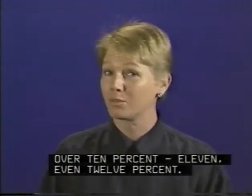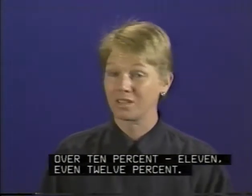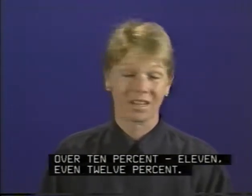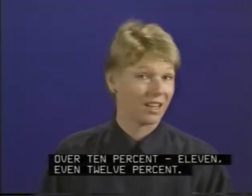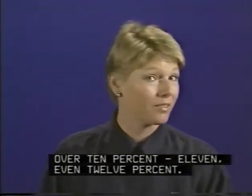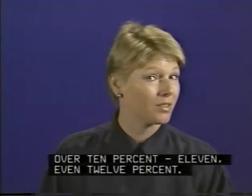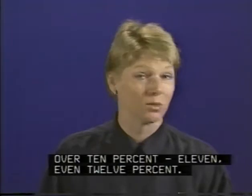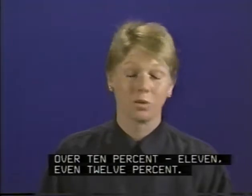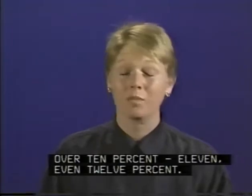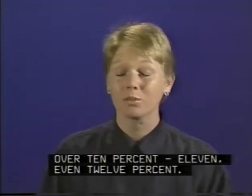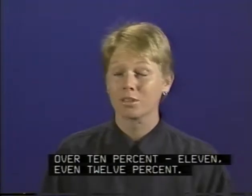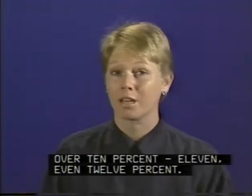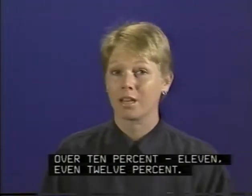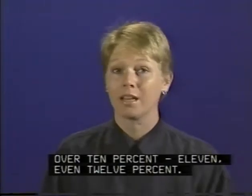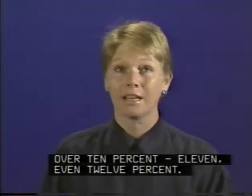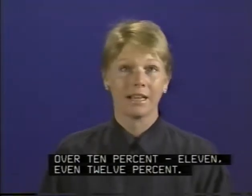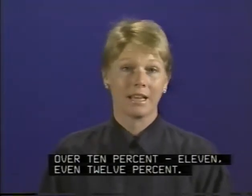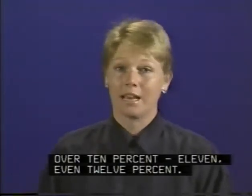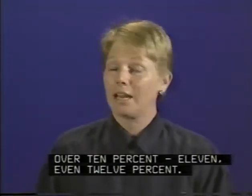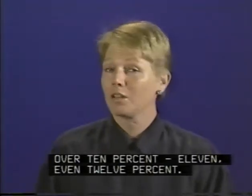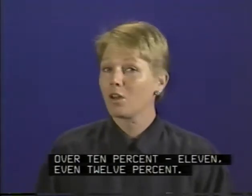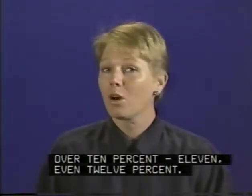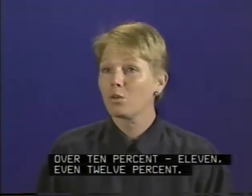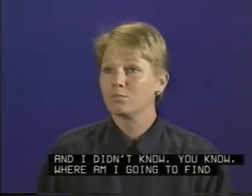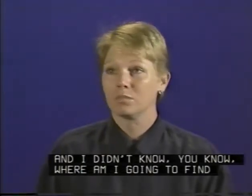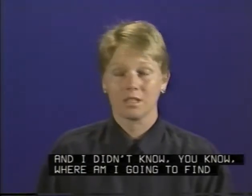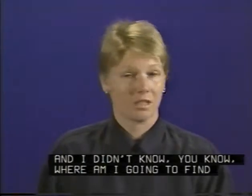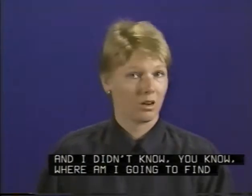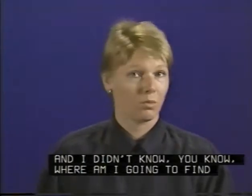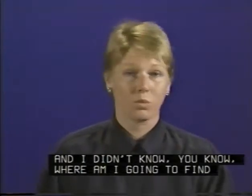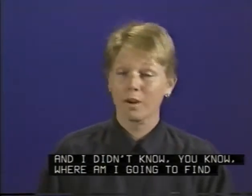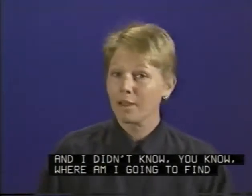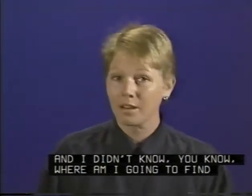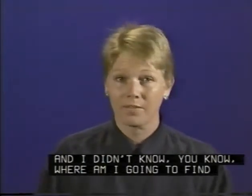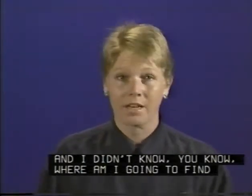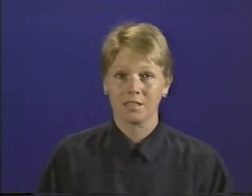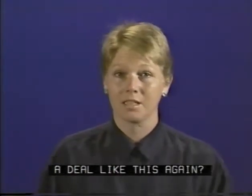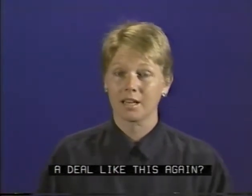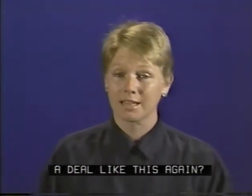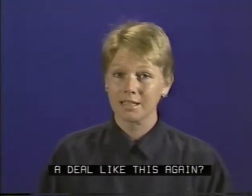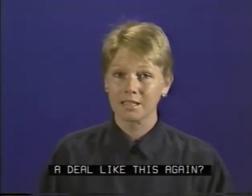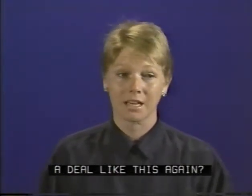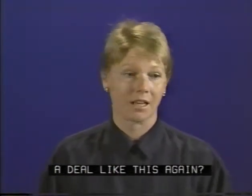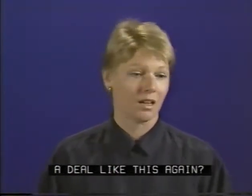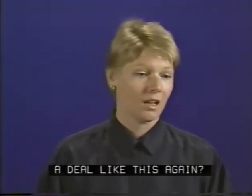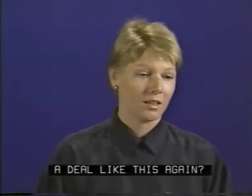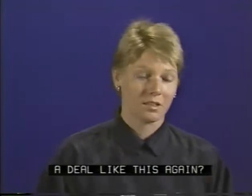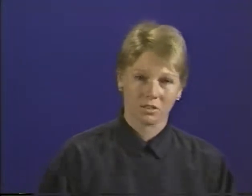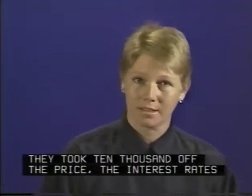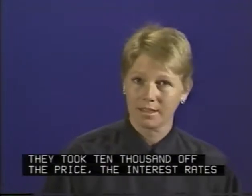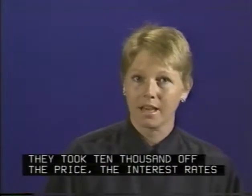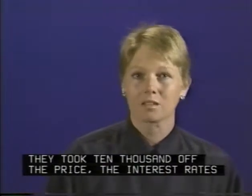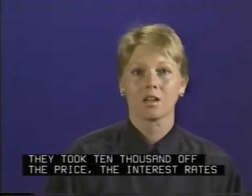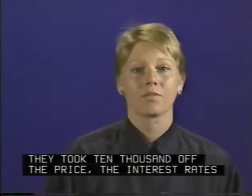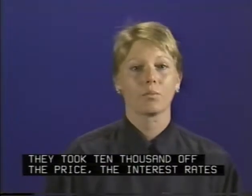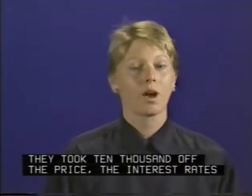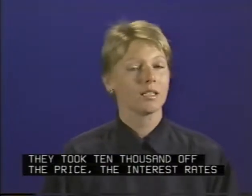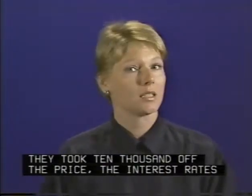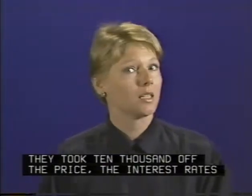10%, 11, even 12%. And I didn't know, you know, where am I going to find a deal like this again? They took $10,000 off the price. The